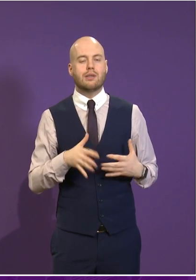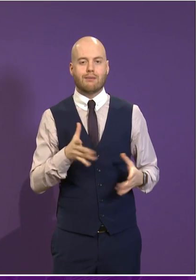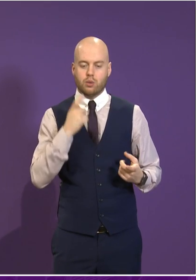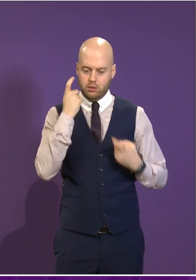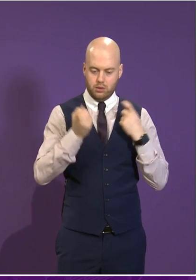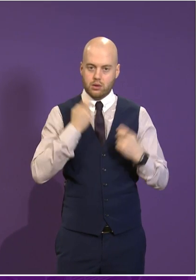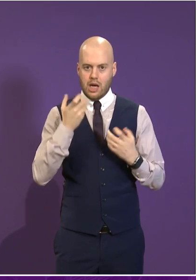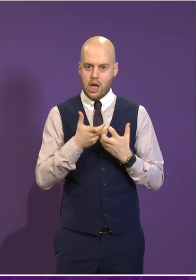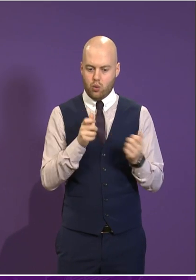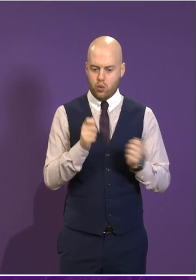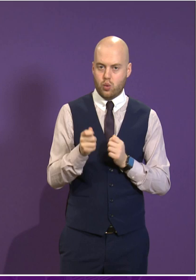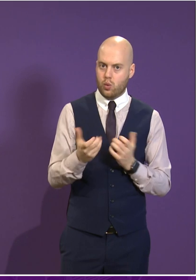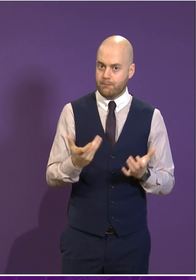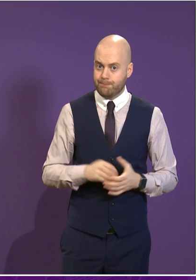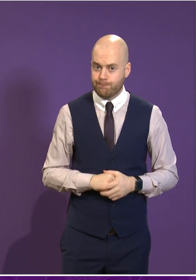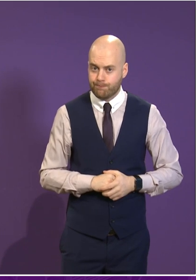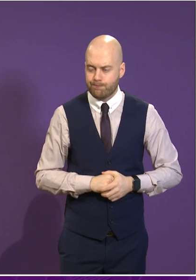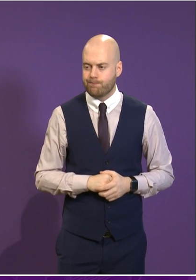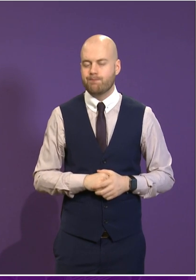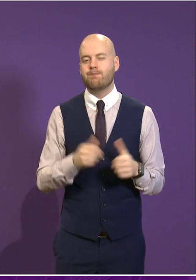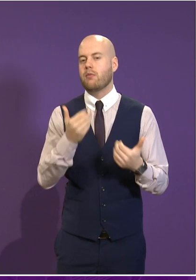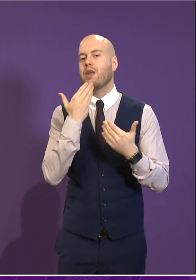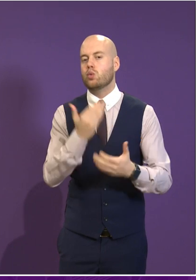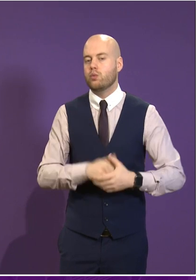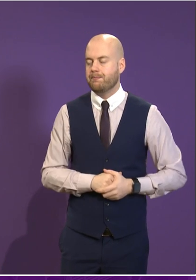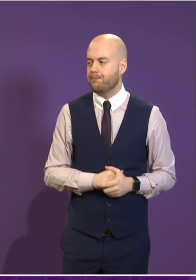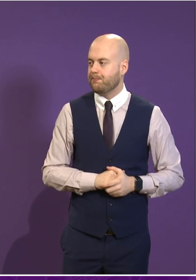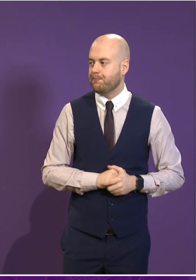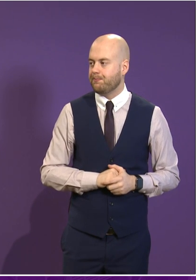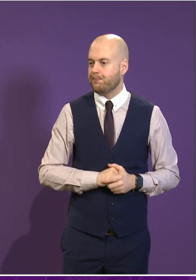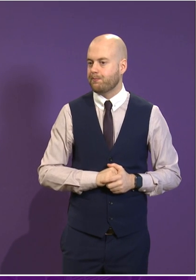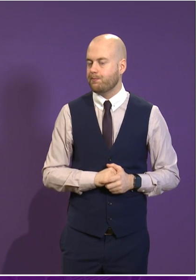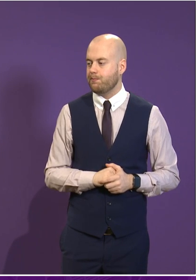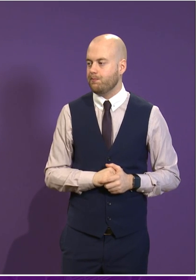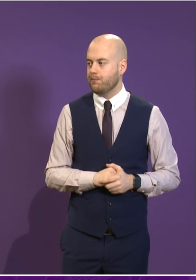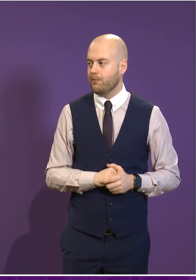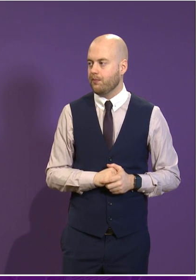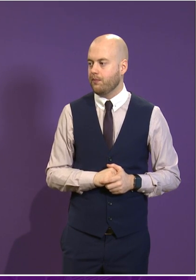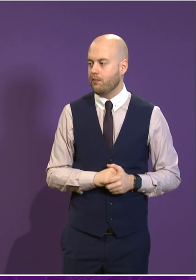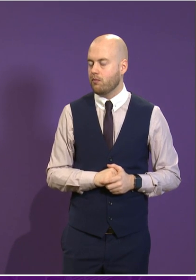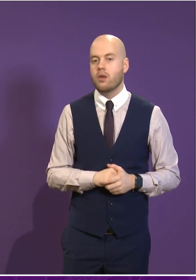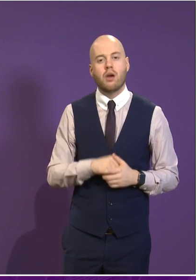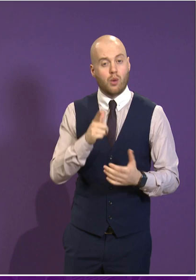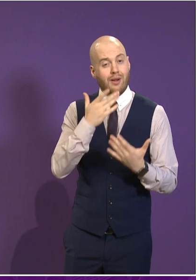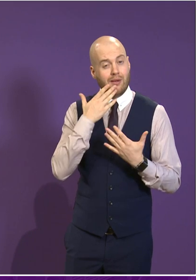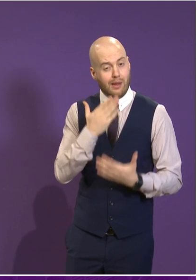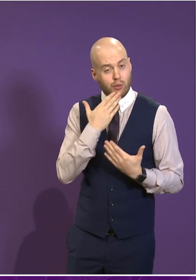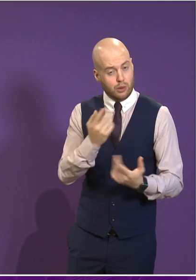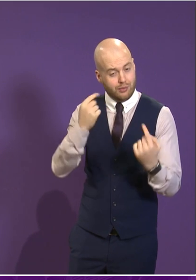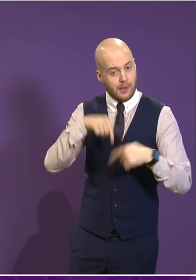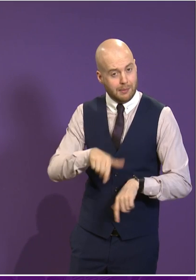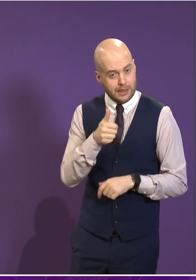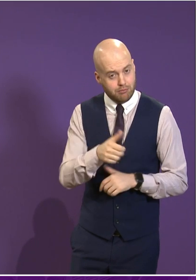more they can and must do. Thank you. Thank you. Jeremy. Thank you, and thank you very much for coming. I mean, I